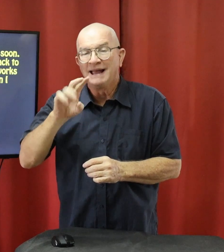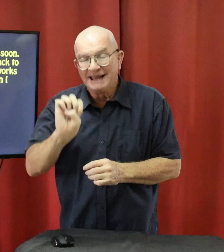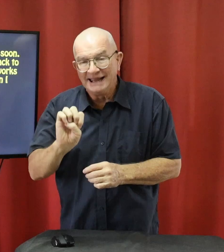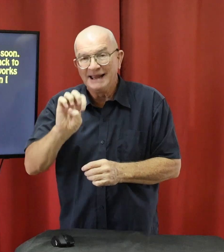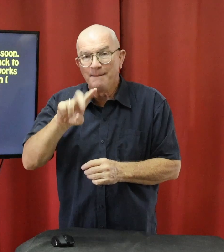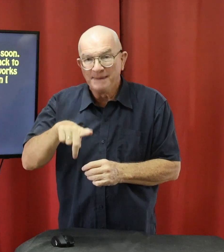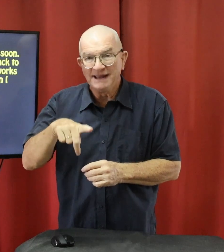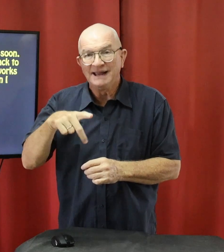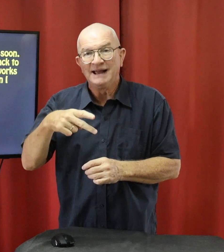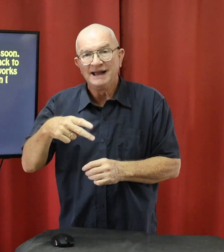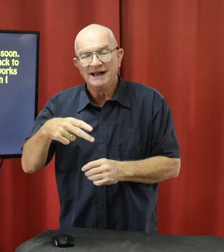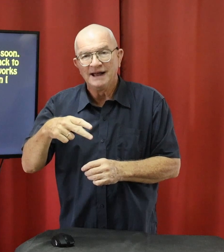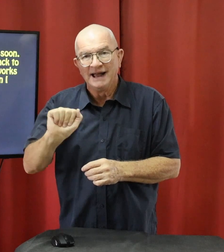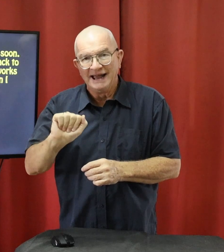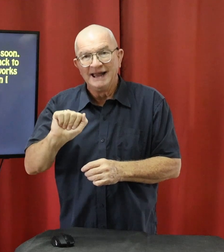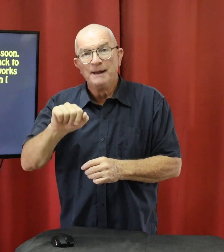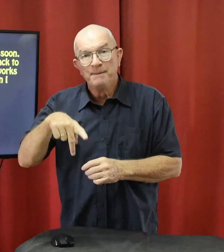Epaphroditus back to you."